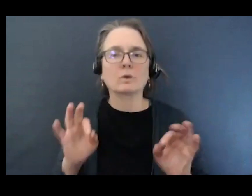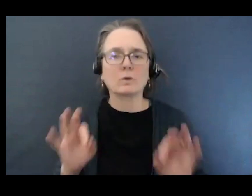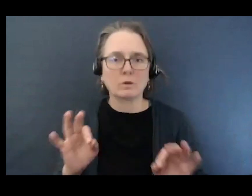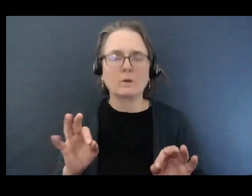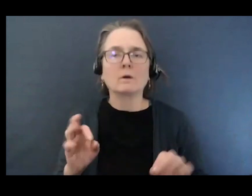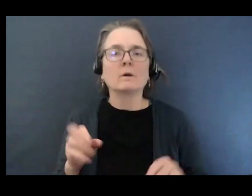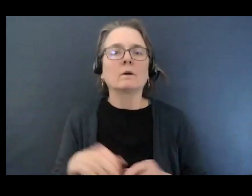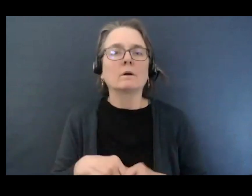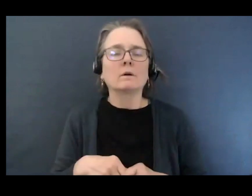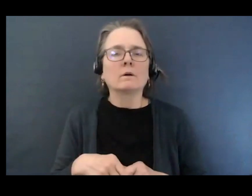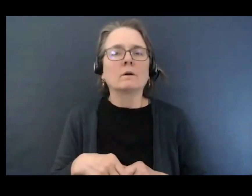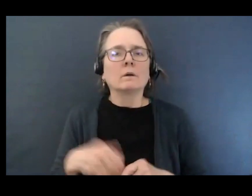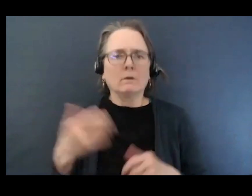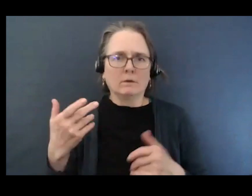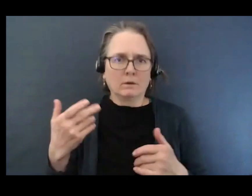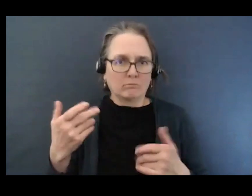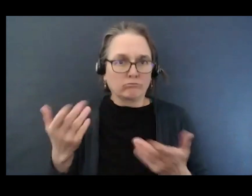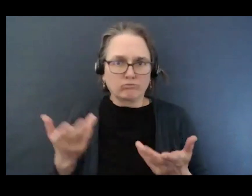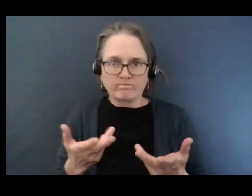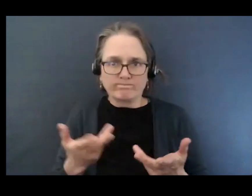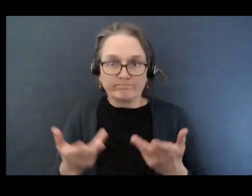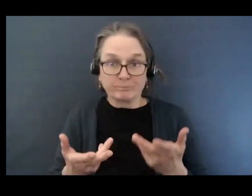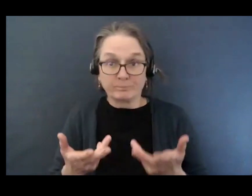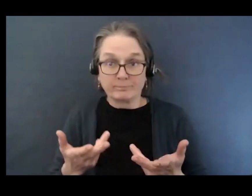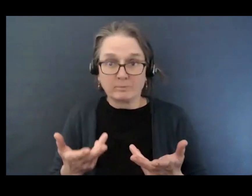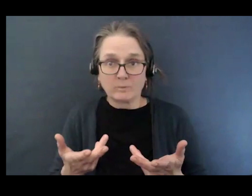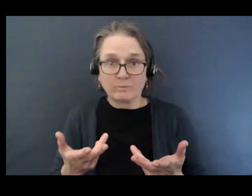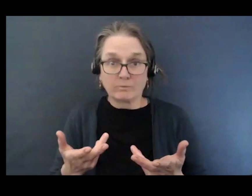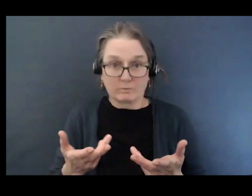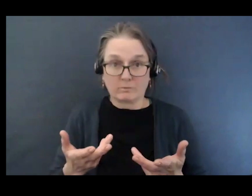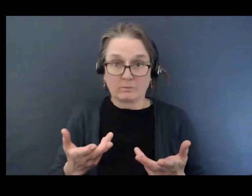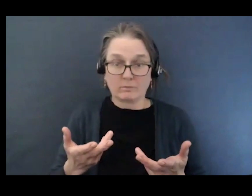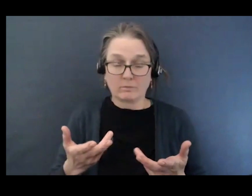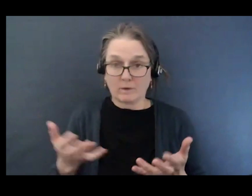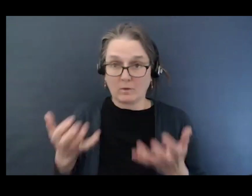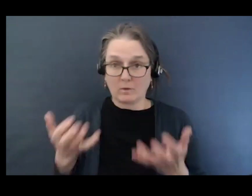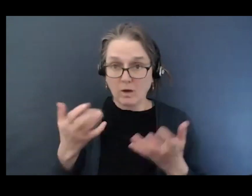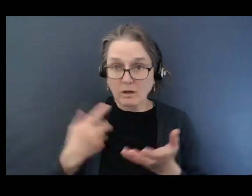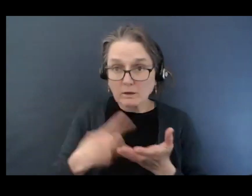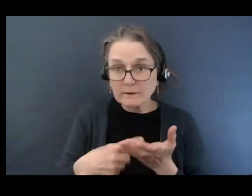now we had talked about questions and my responses.